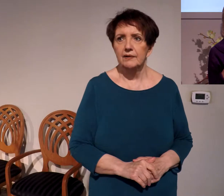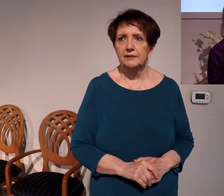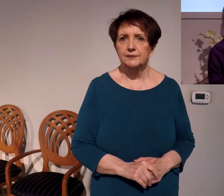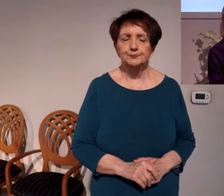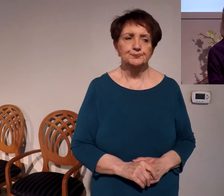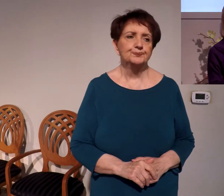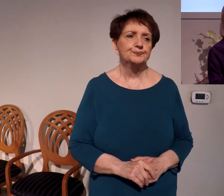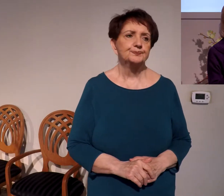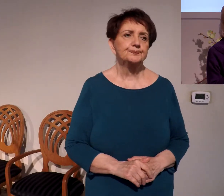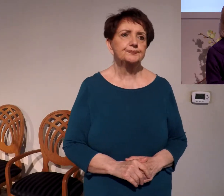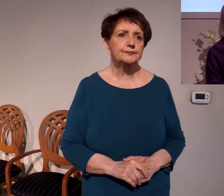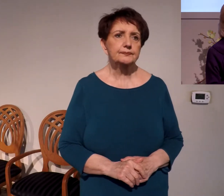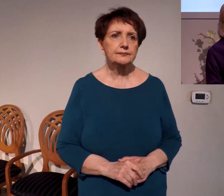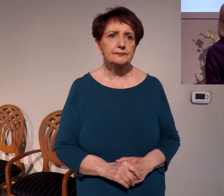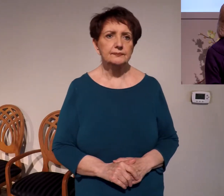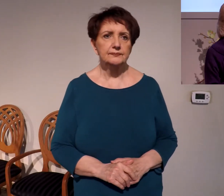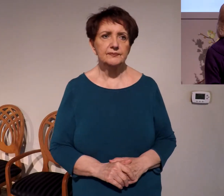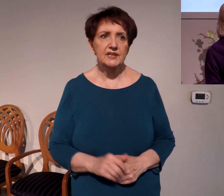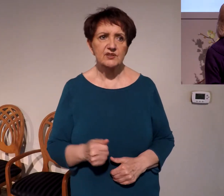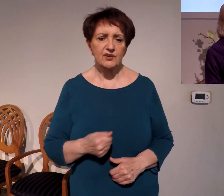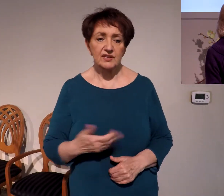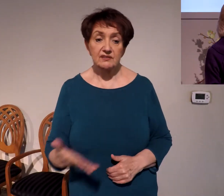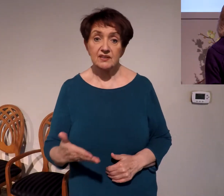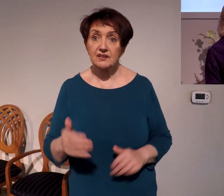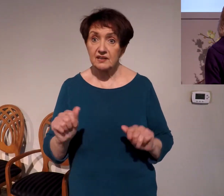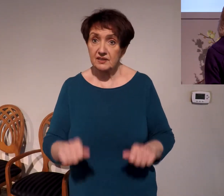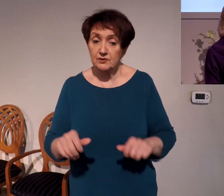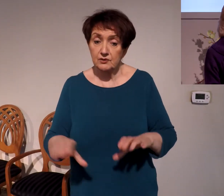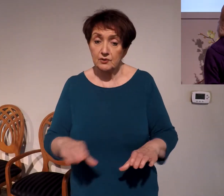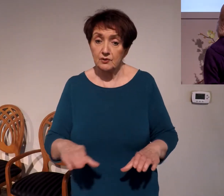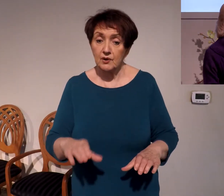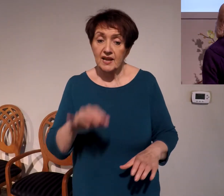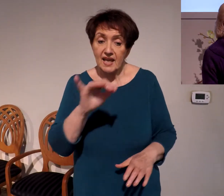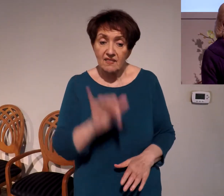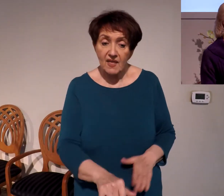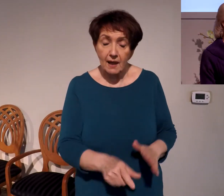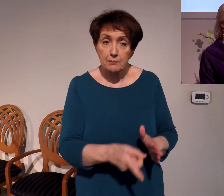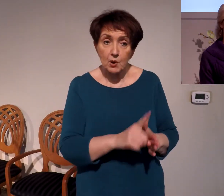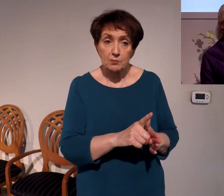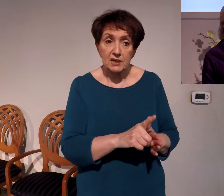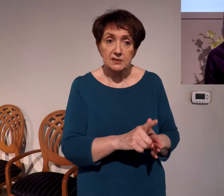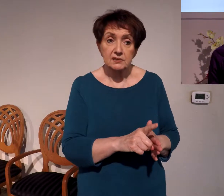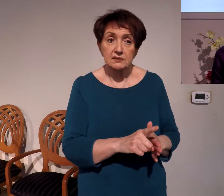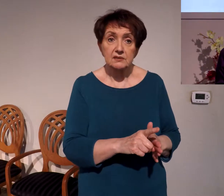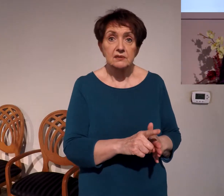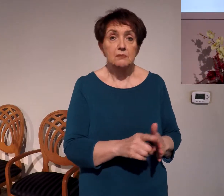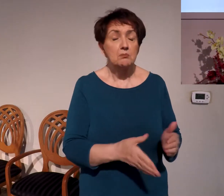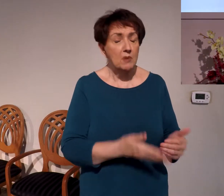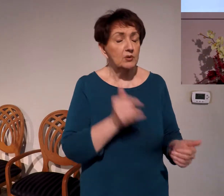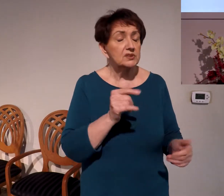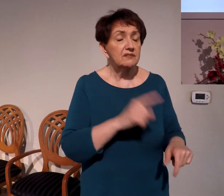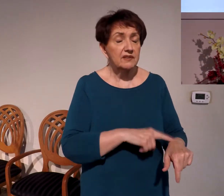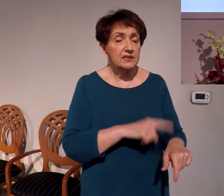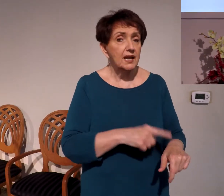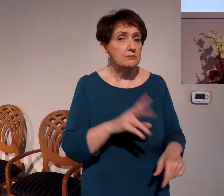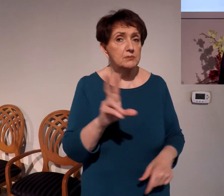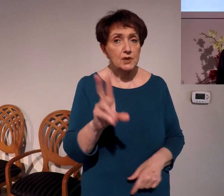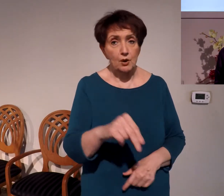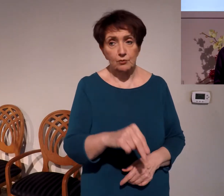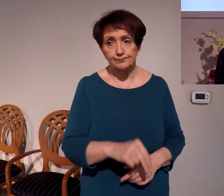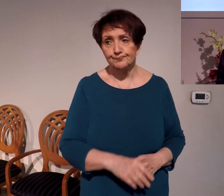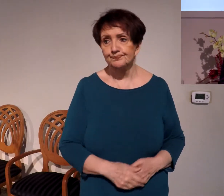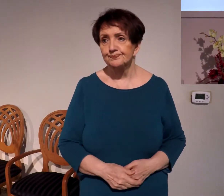So, right, is there anything I can do about it in the moment? 9 times out of 10, the answer is no.